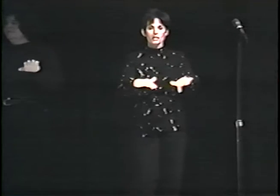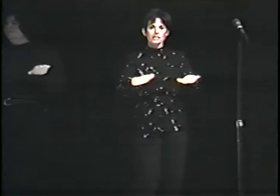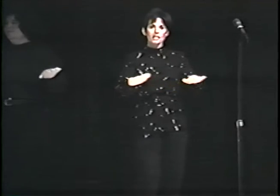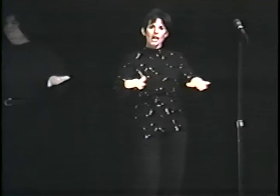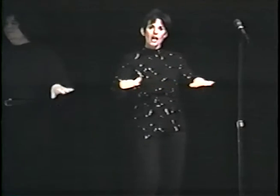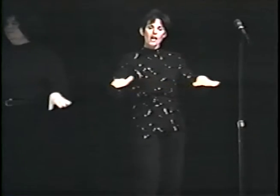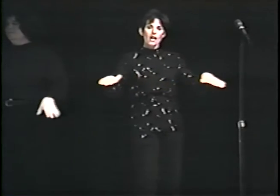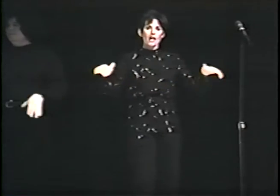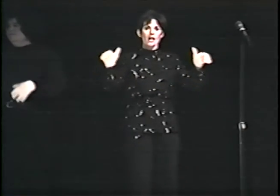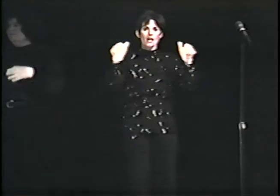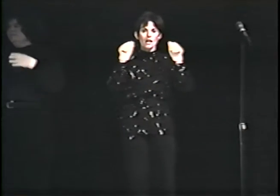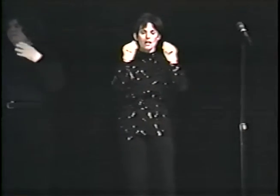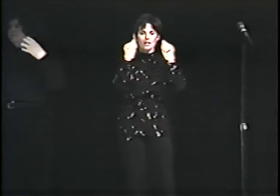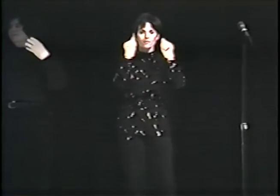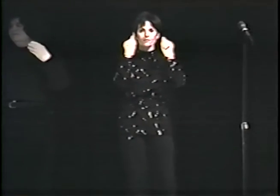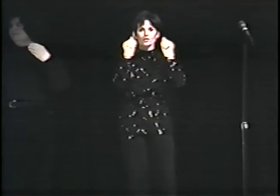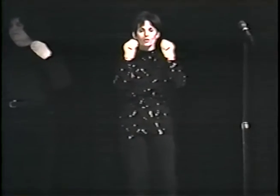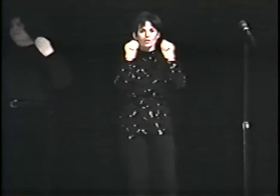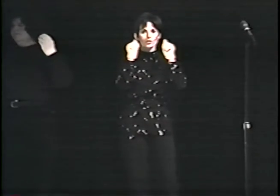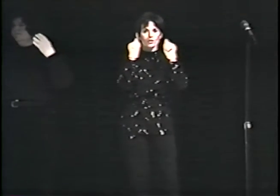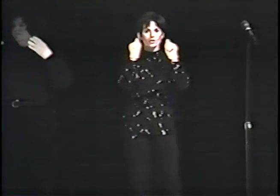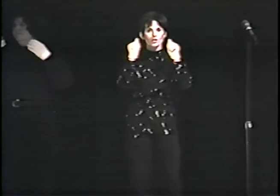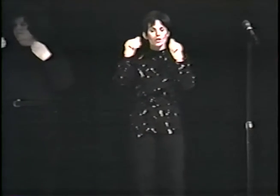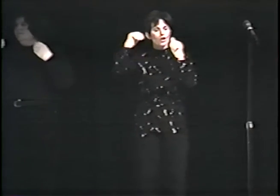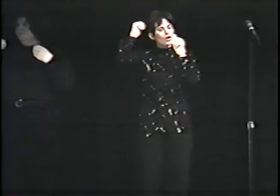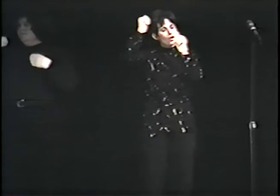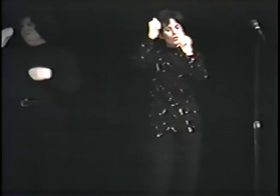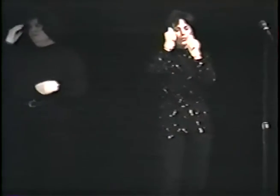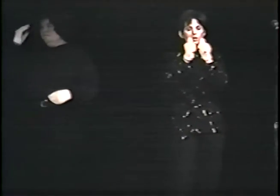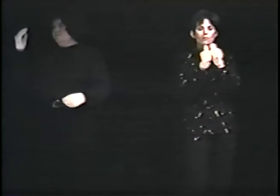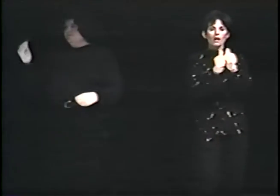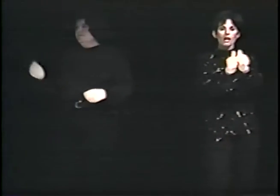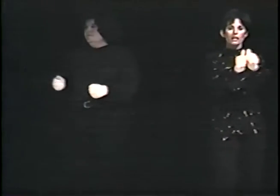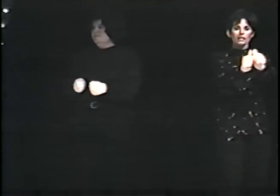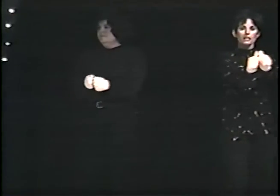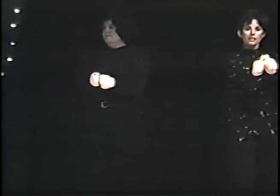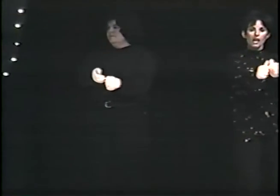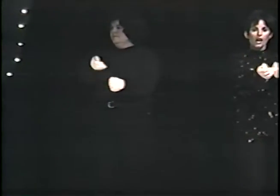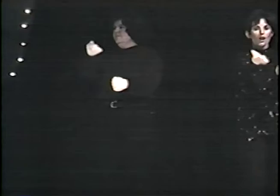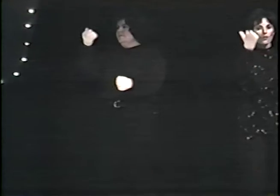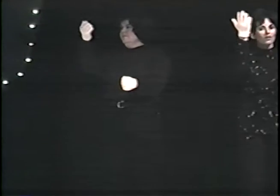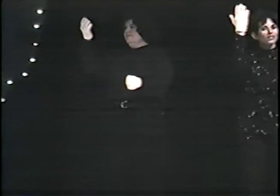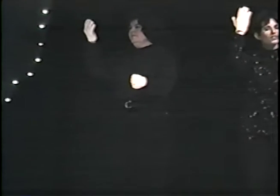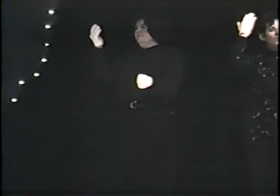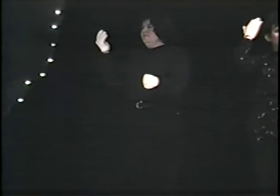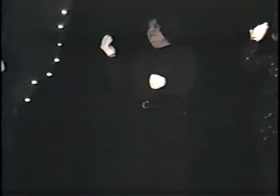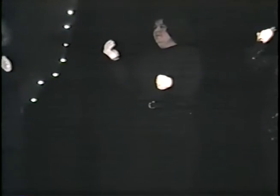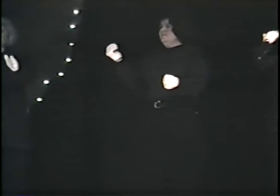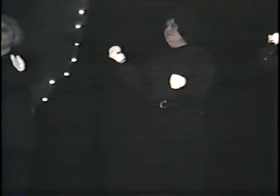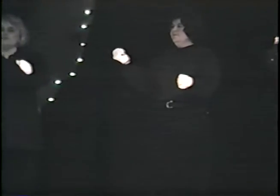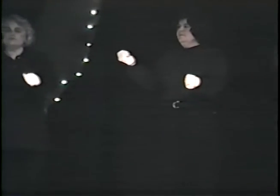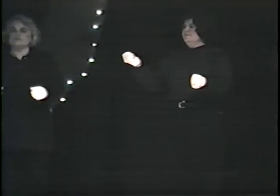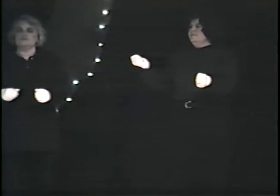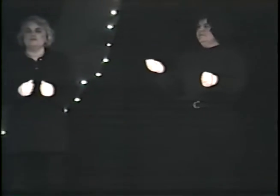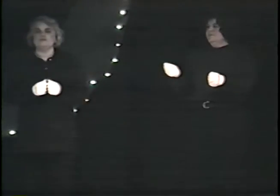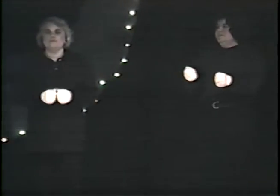laughter remind us how we used to be.